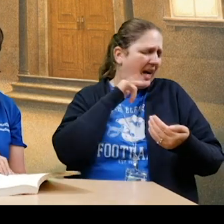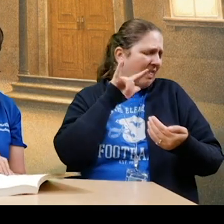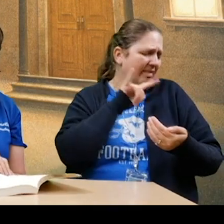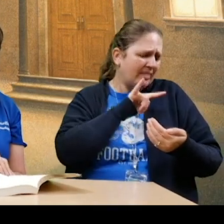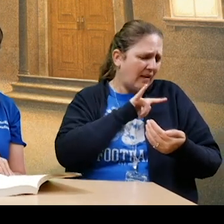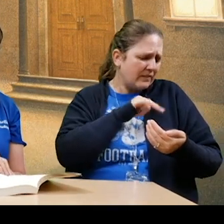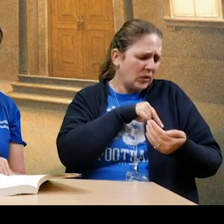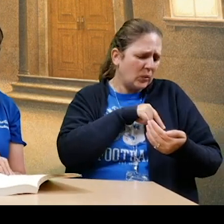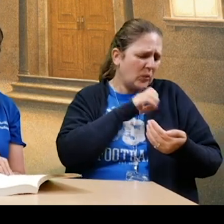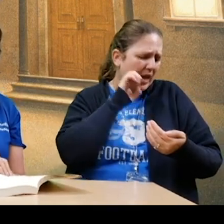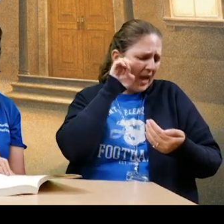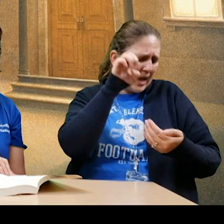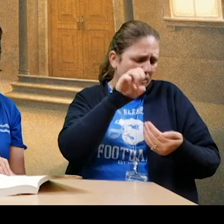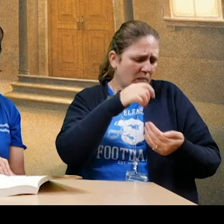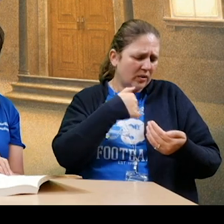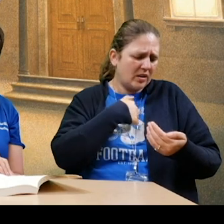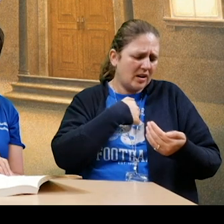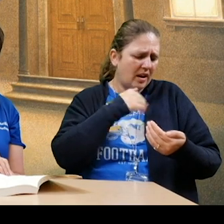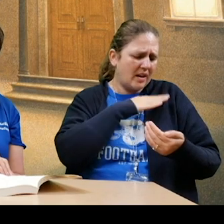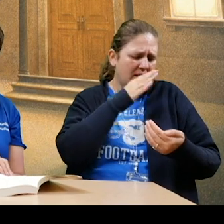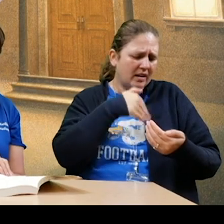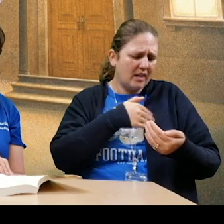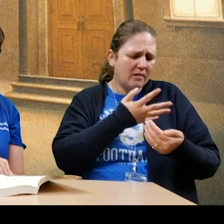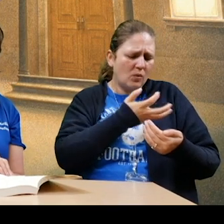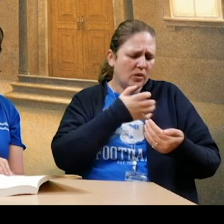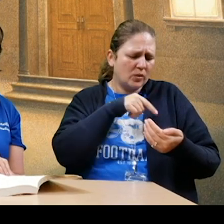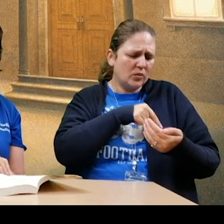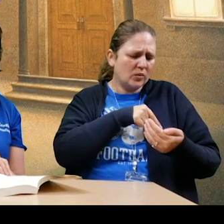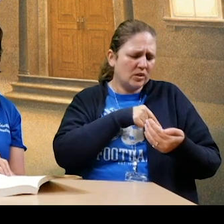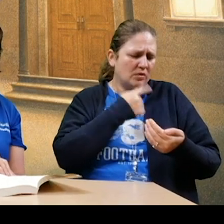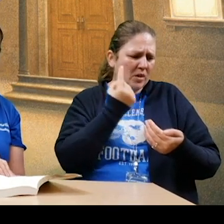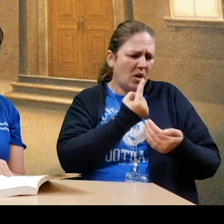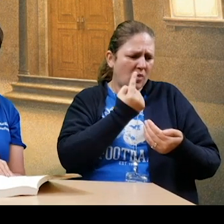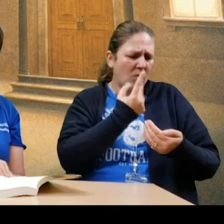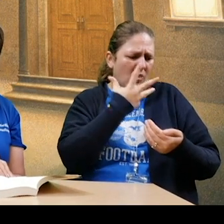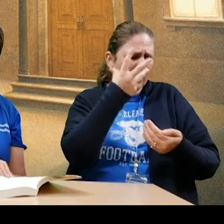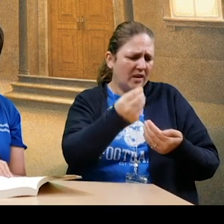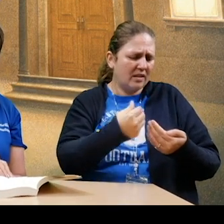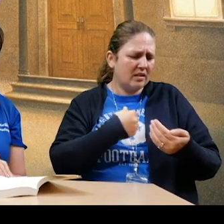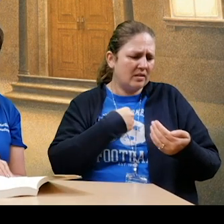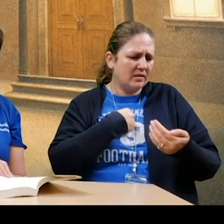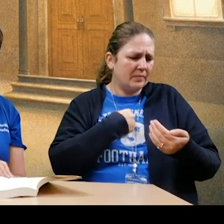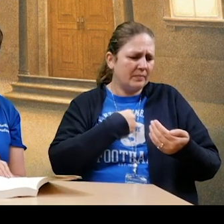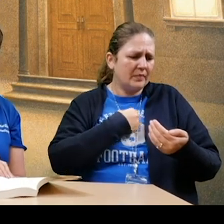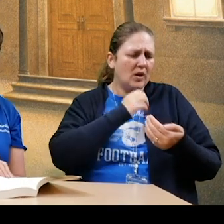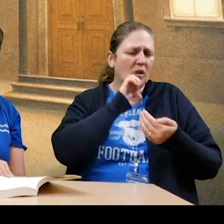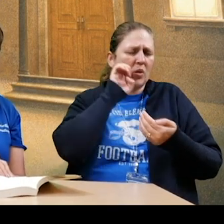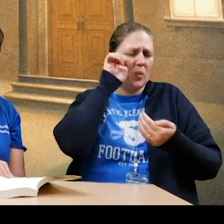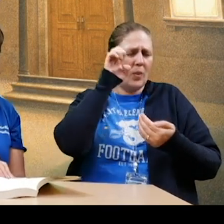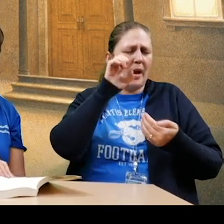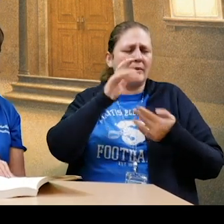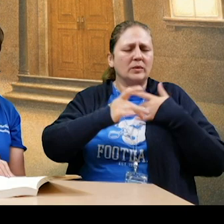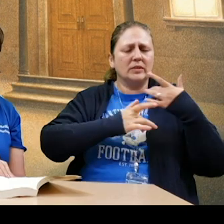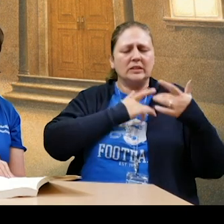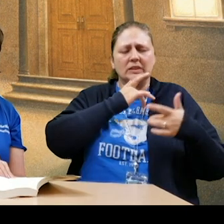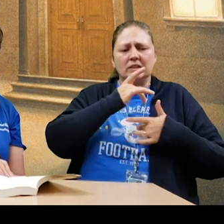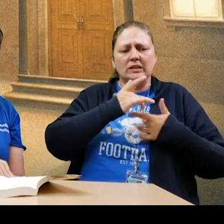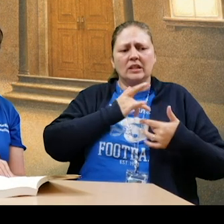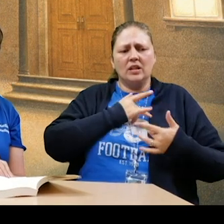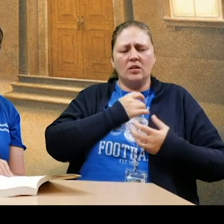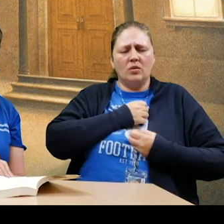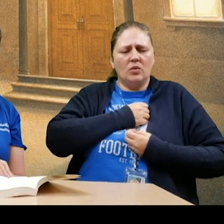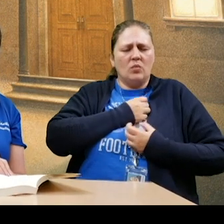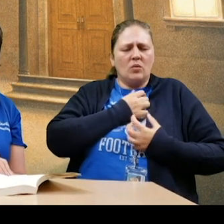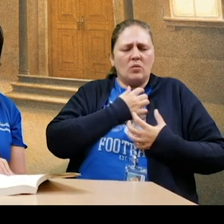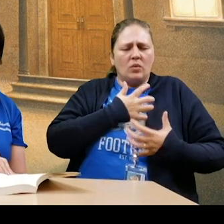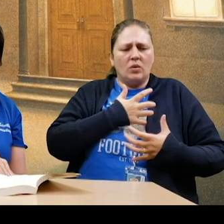love you. I never want you to be away from me." The rabbit, too, was experiencing a great